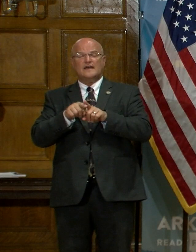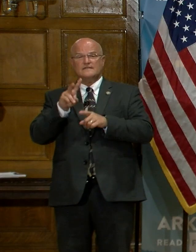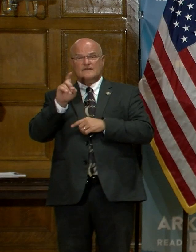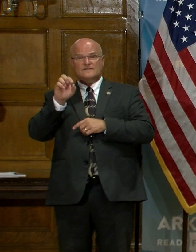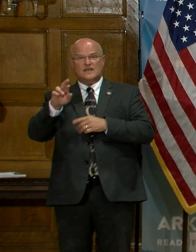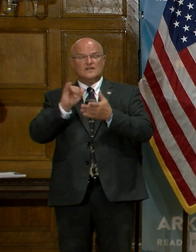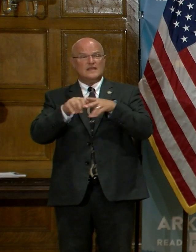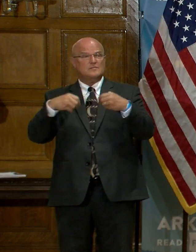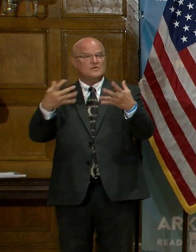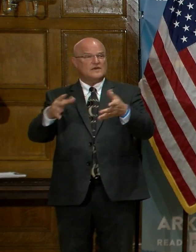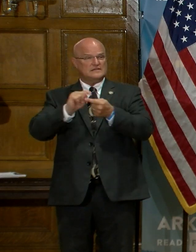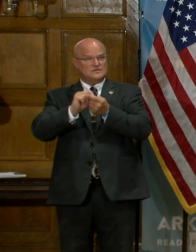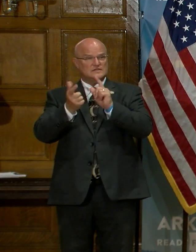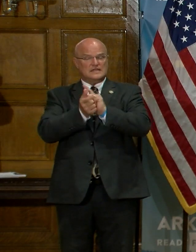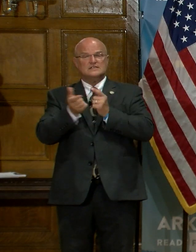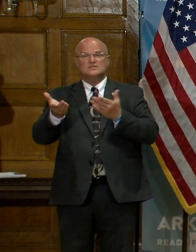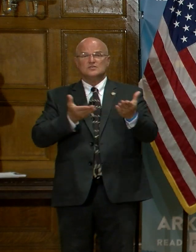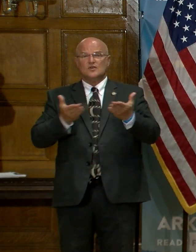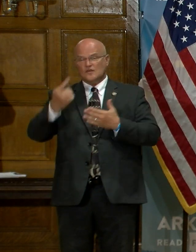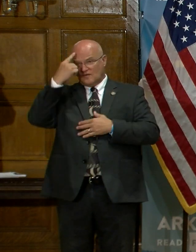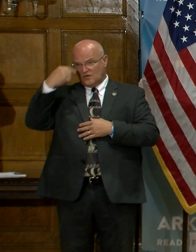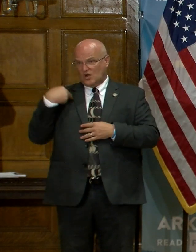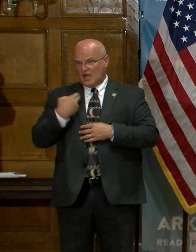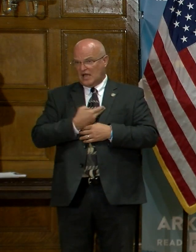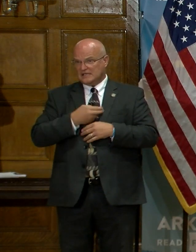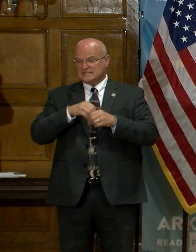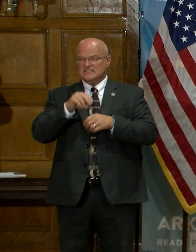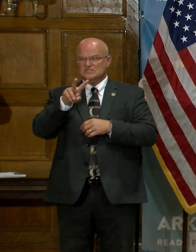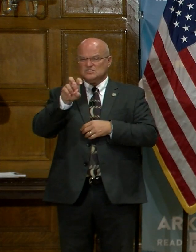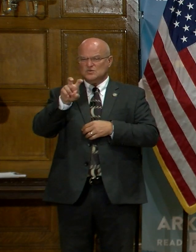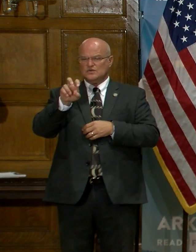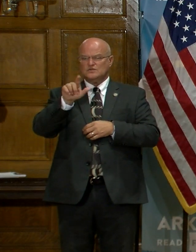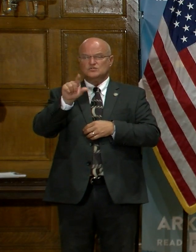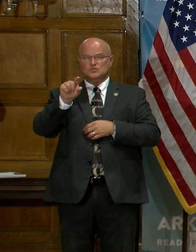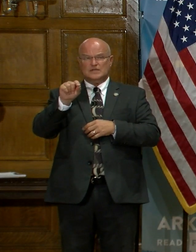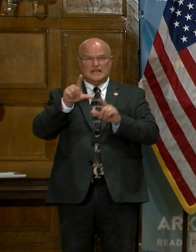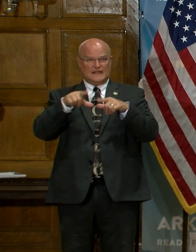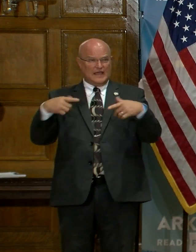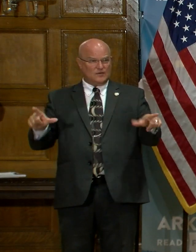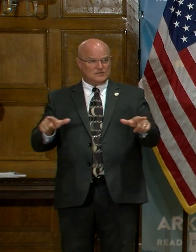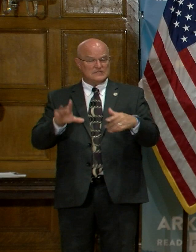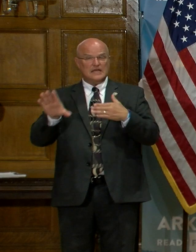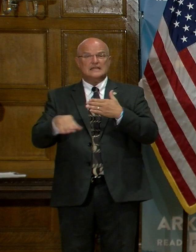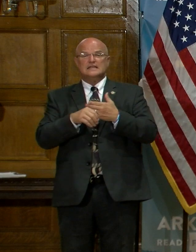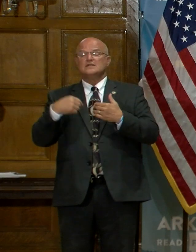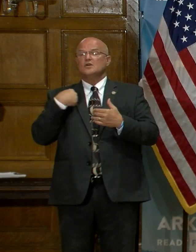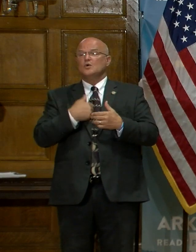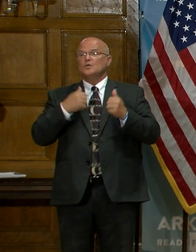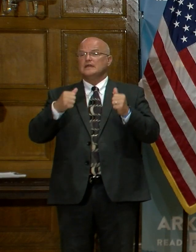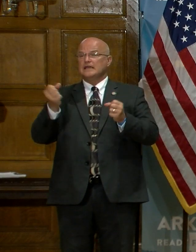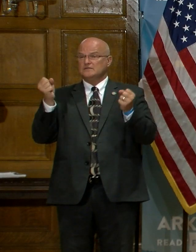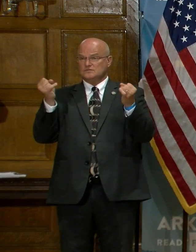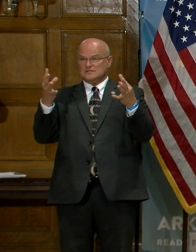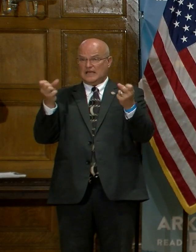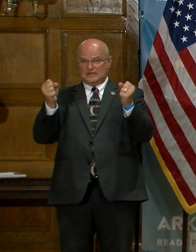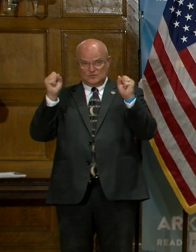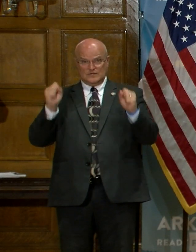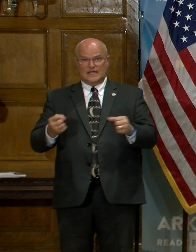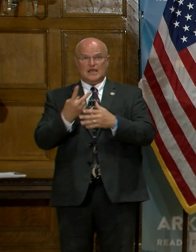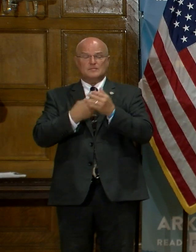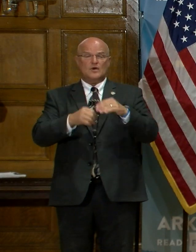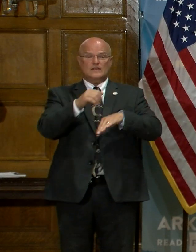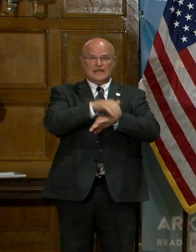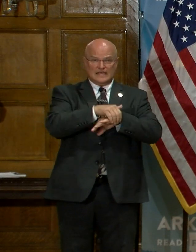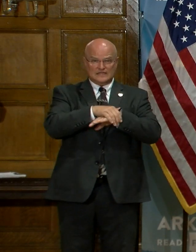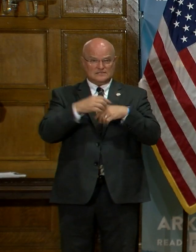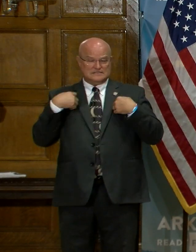vendor that provides translation services to us in 220 languages. Additionally, we can do sign language in both